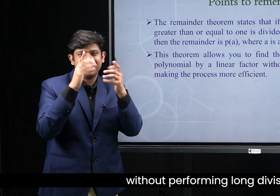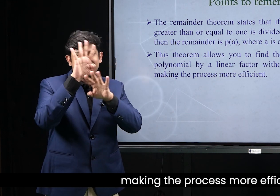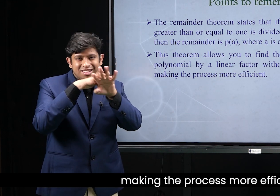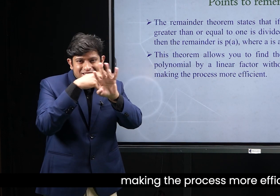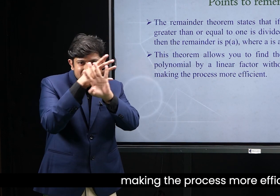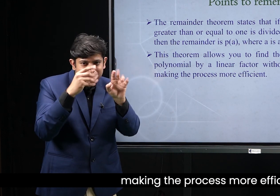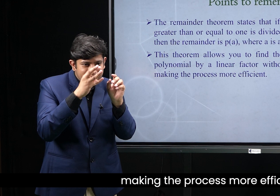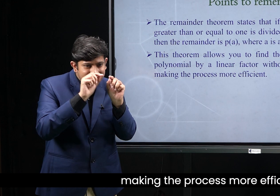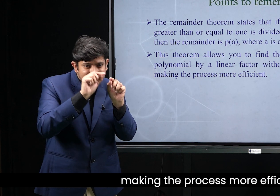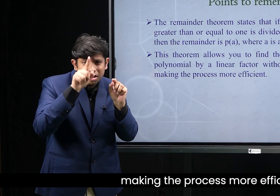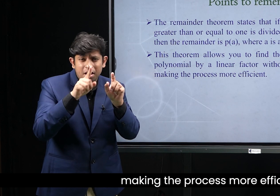making the process more efficient.